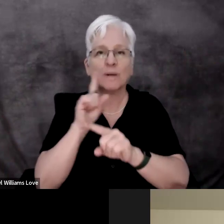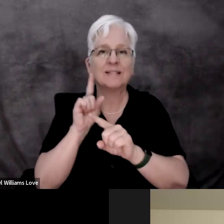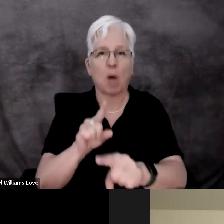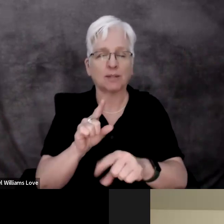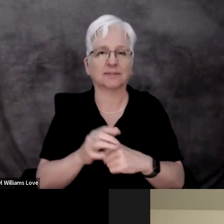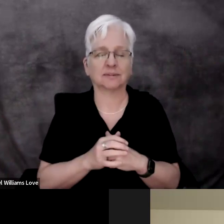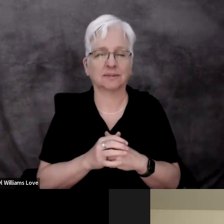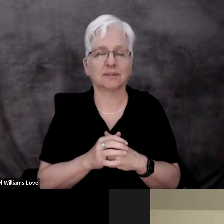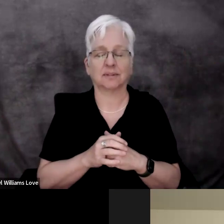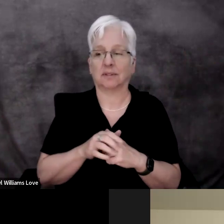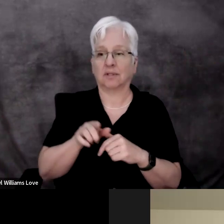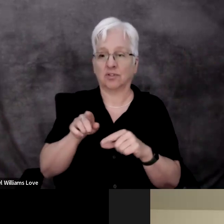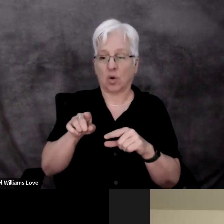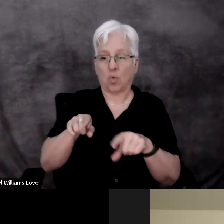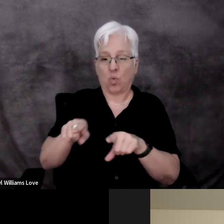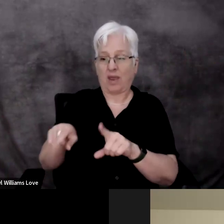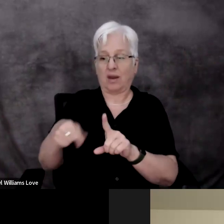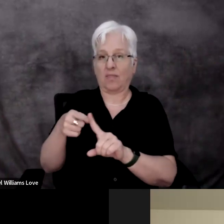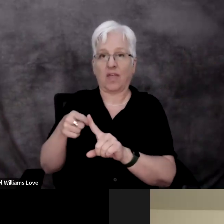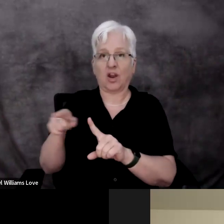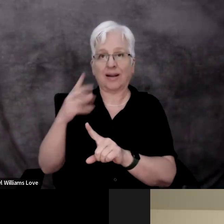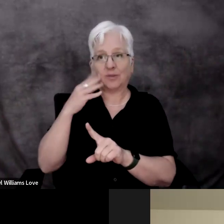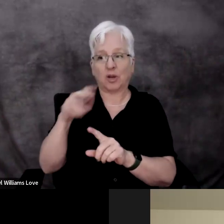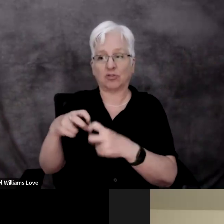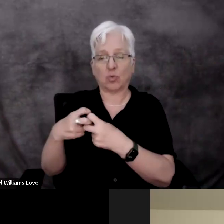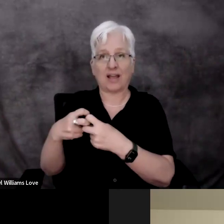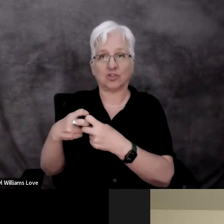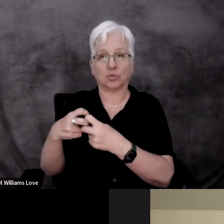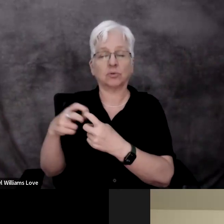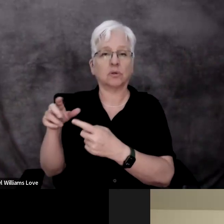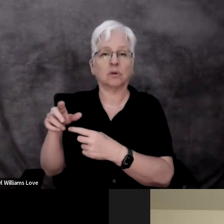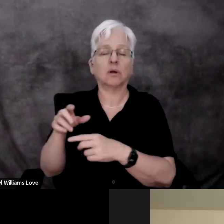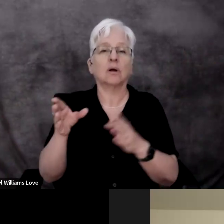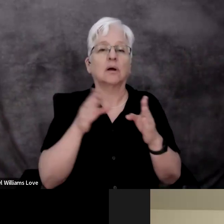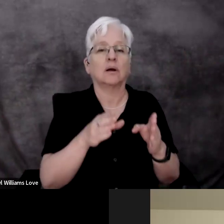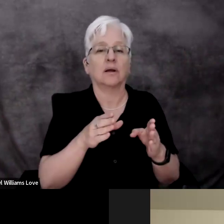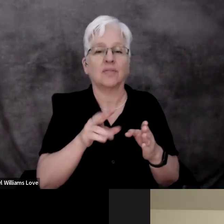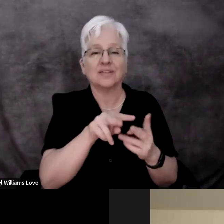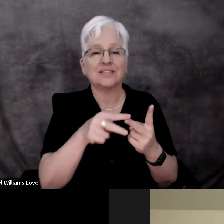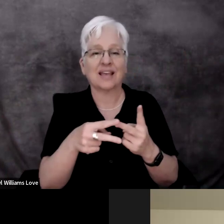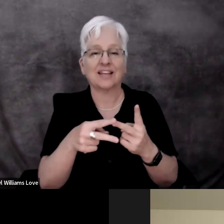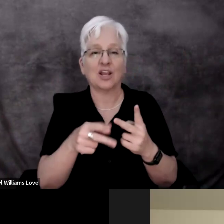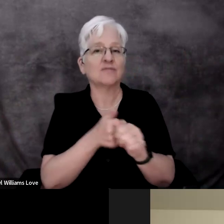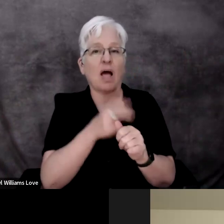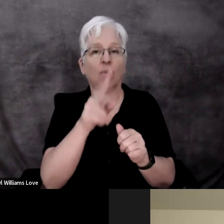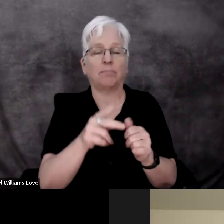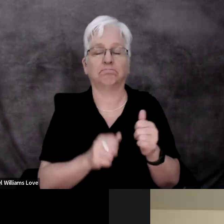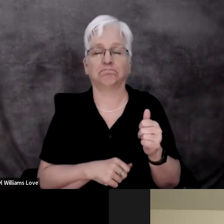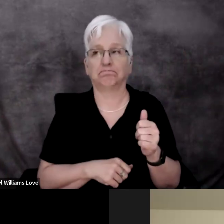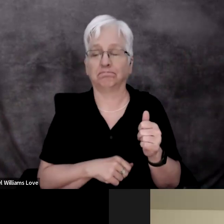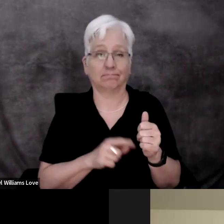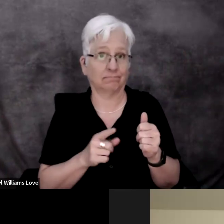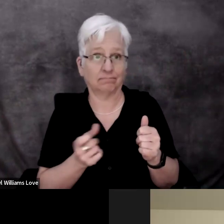in the crisis situation. And then secondary to that is follow-up. So how many years have I been